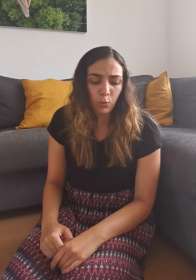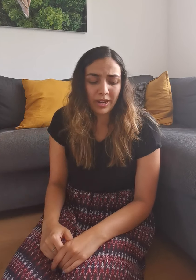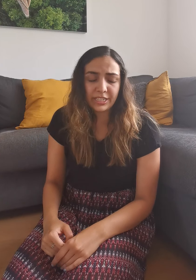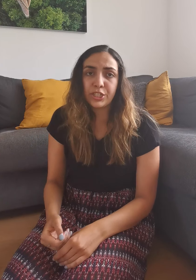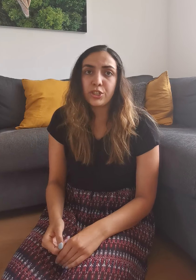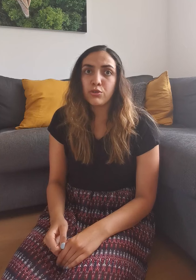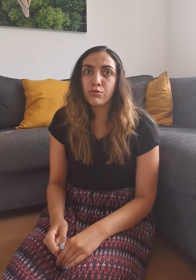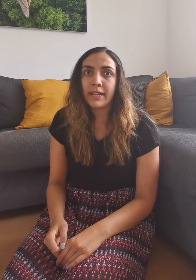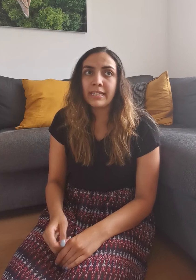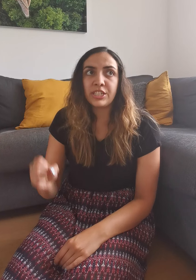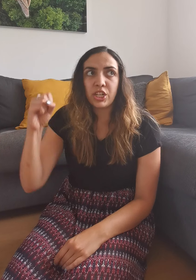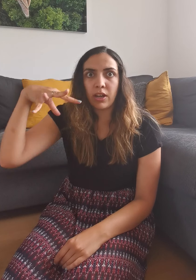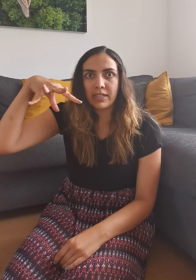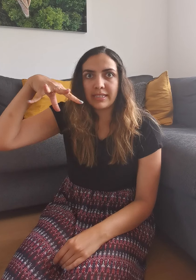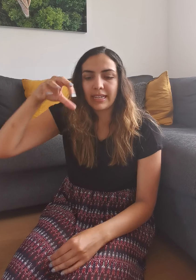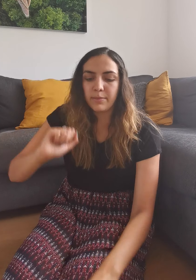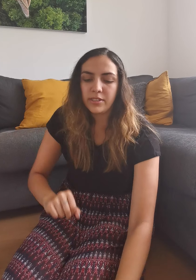where strange lights glimmered